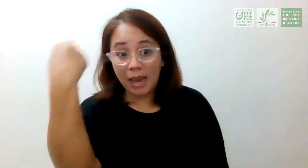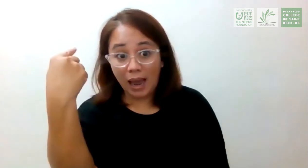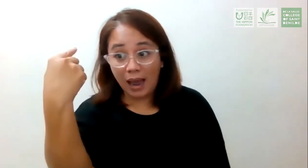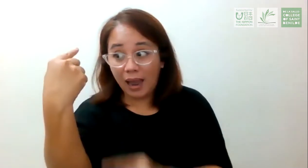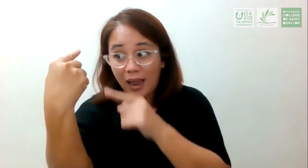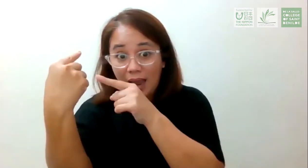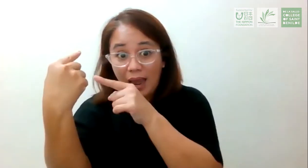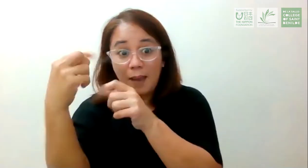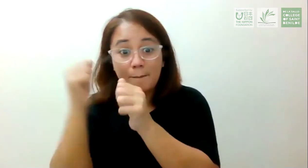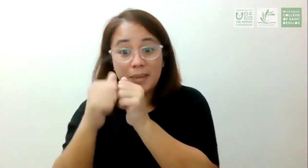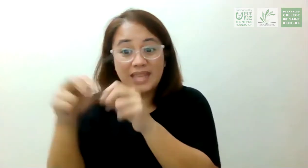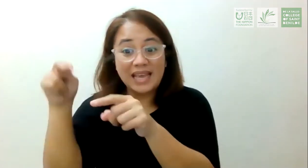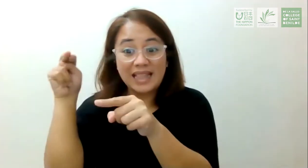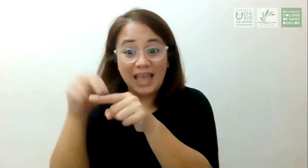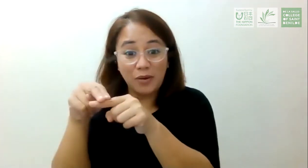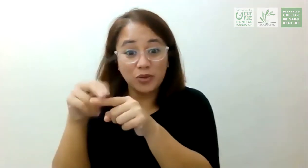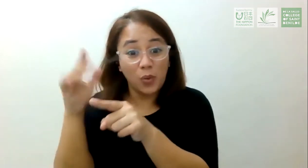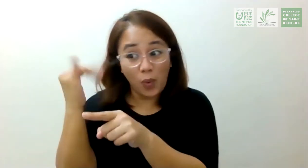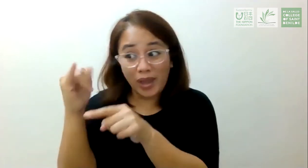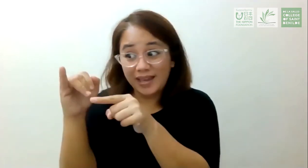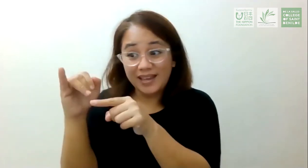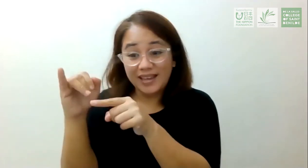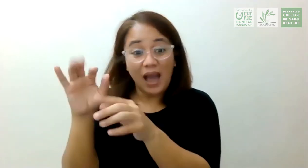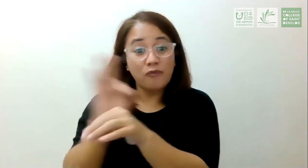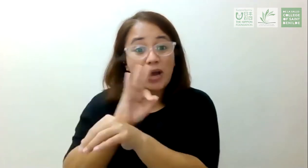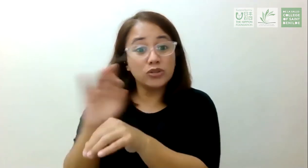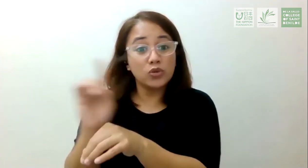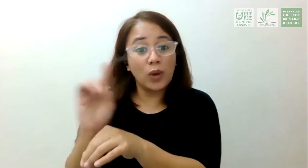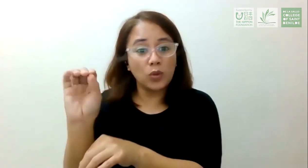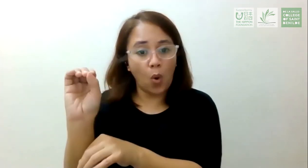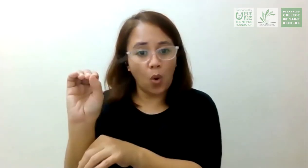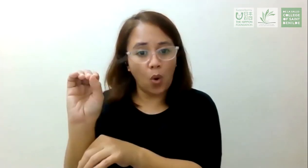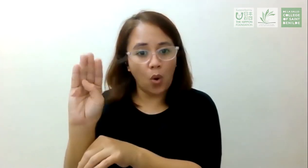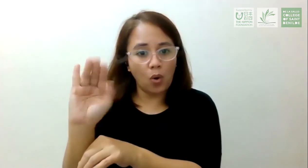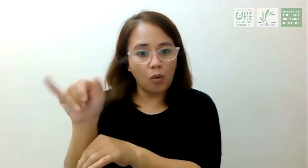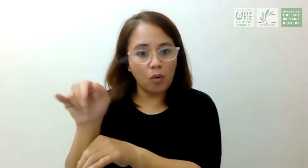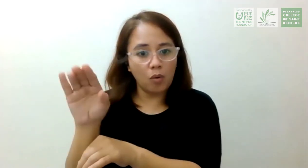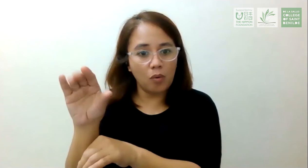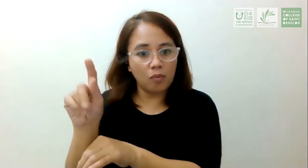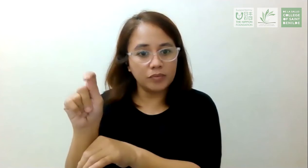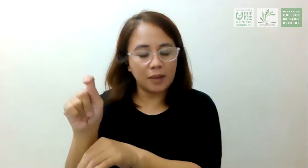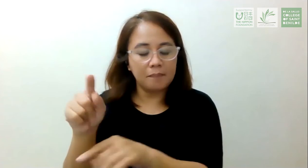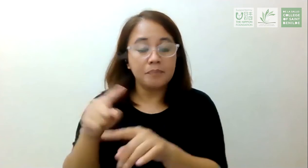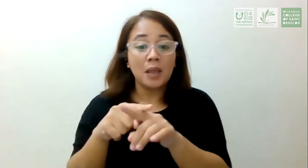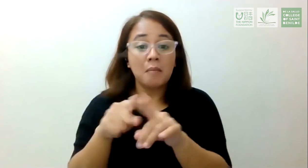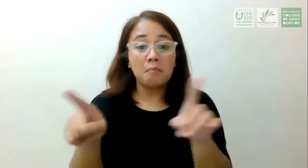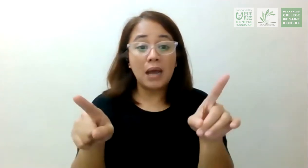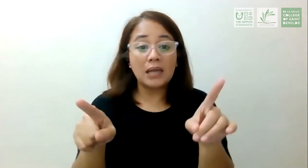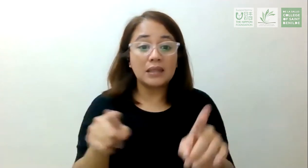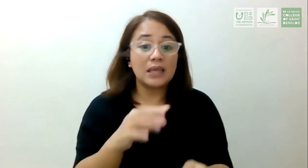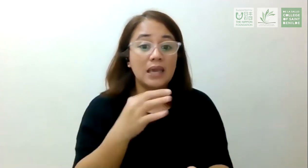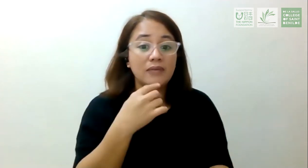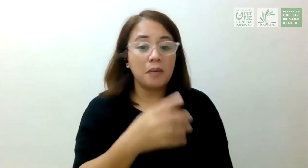as the object. But if you say my hair is